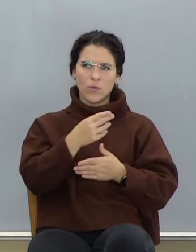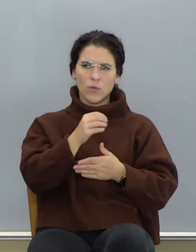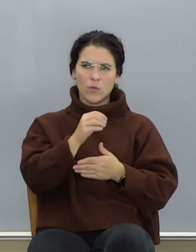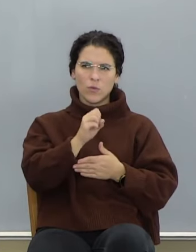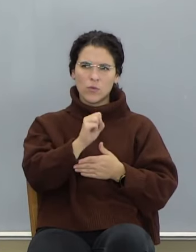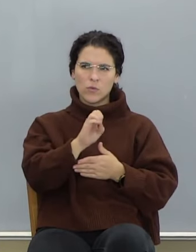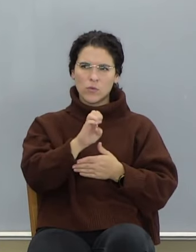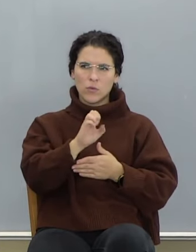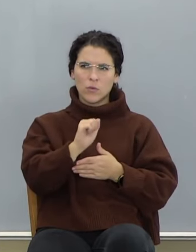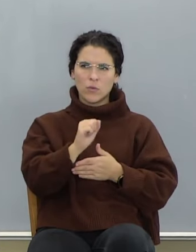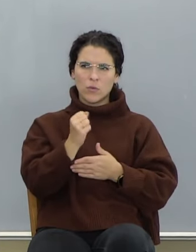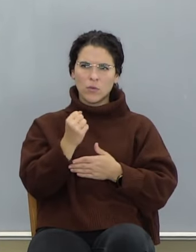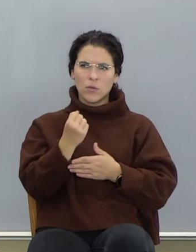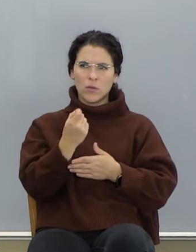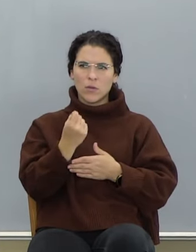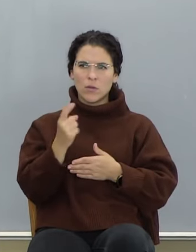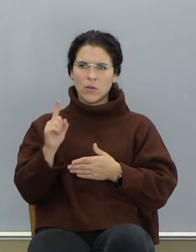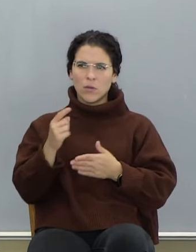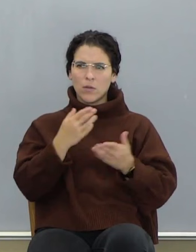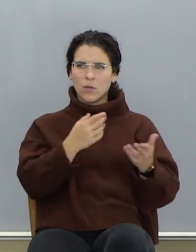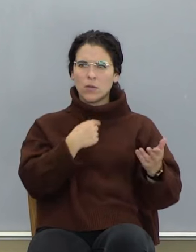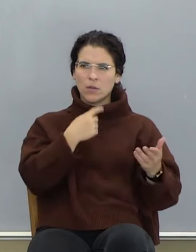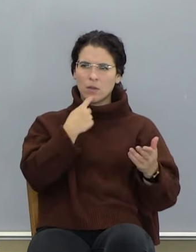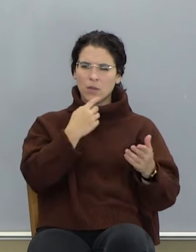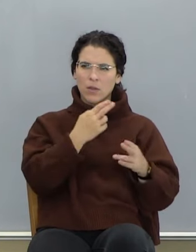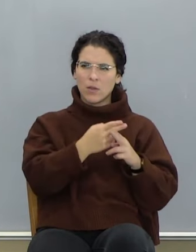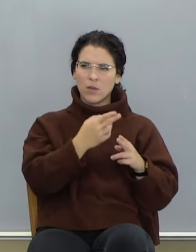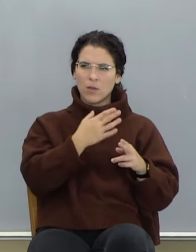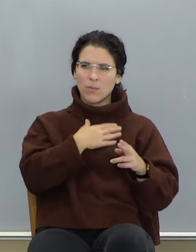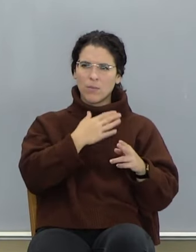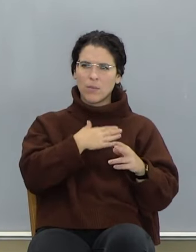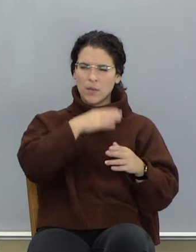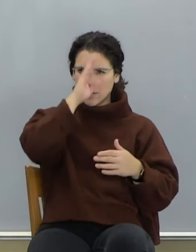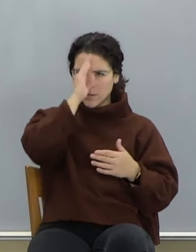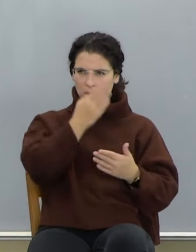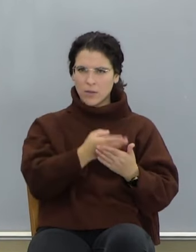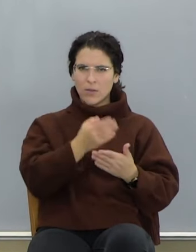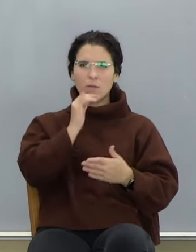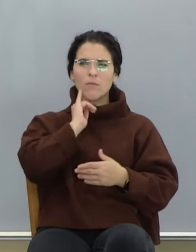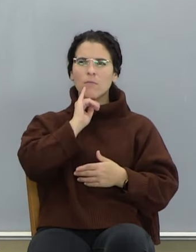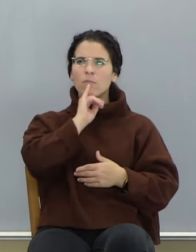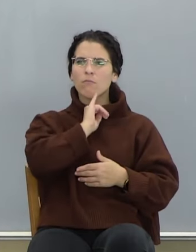1. There it says, I've called out my son Israel.